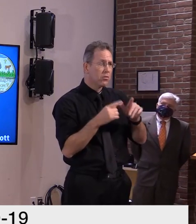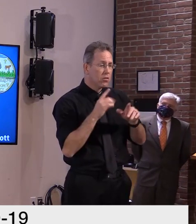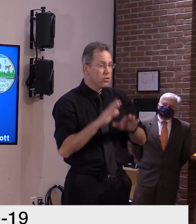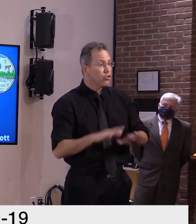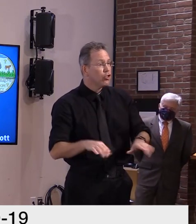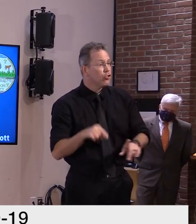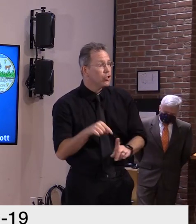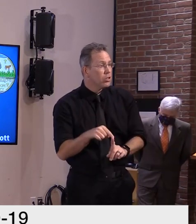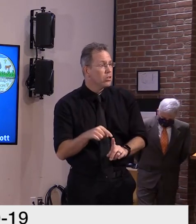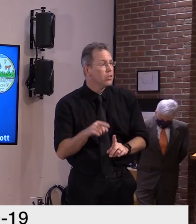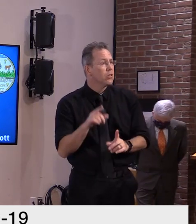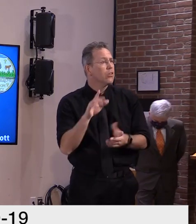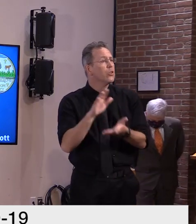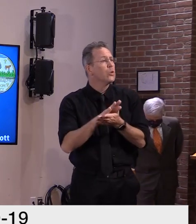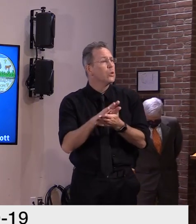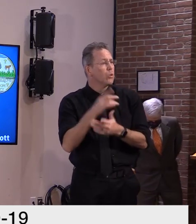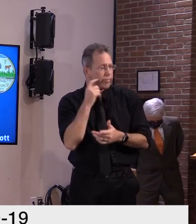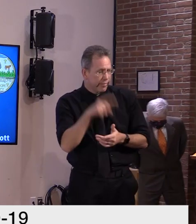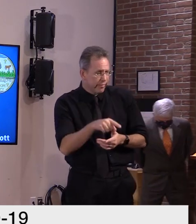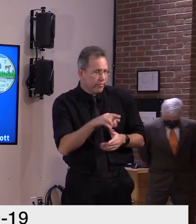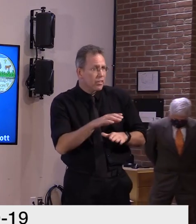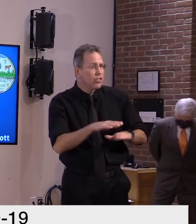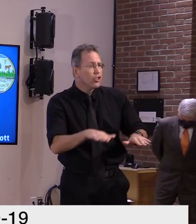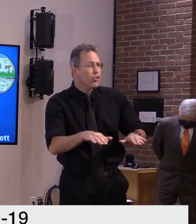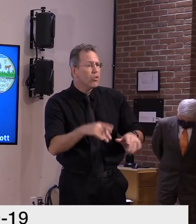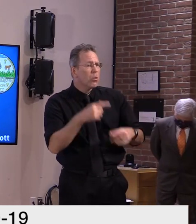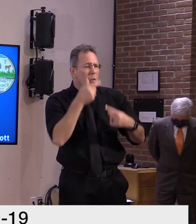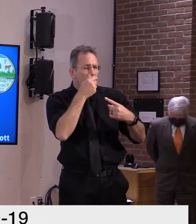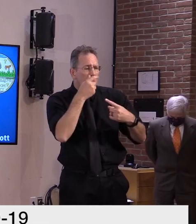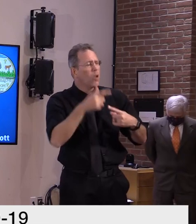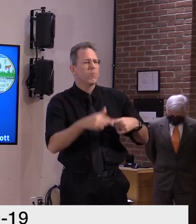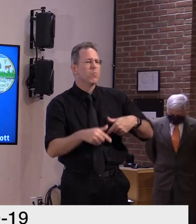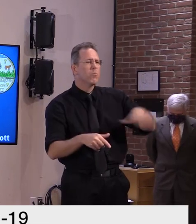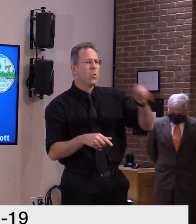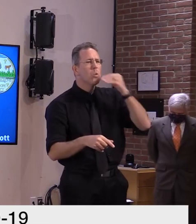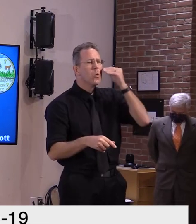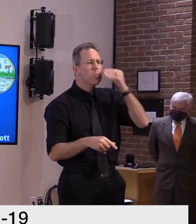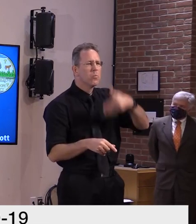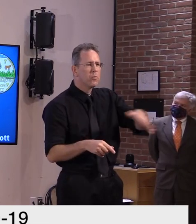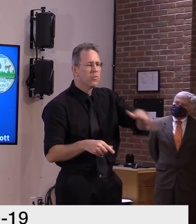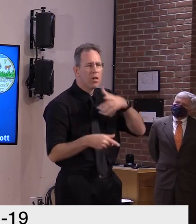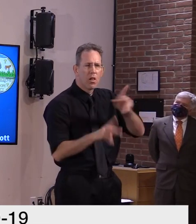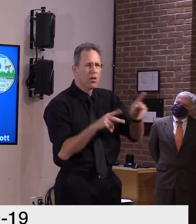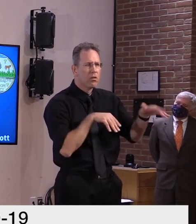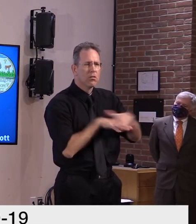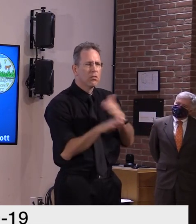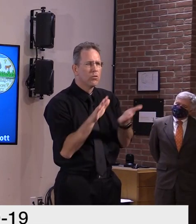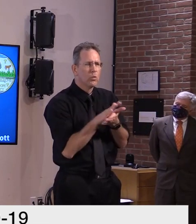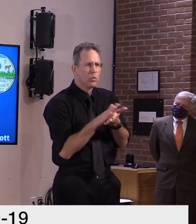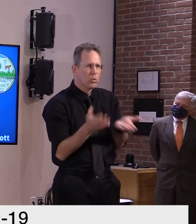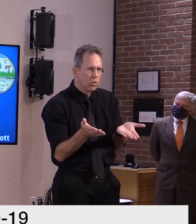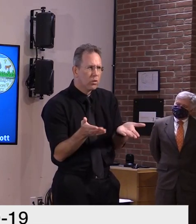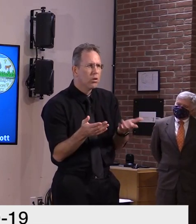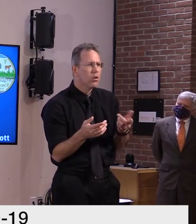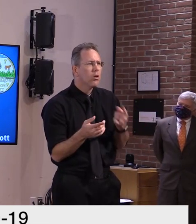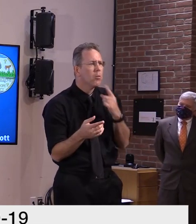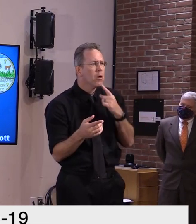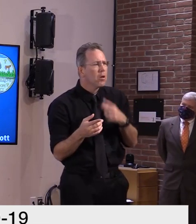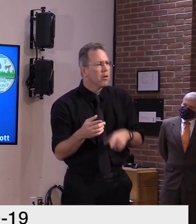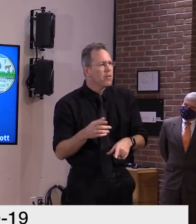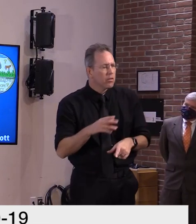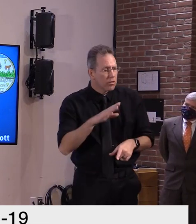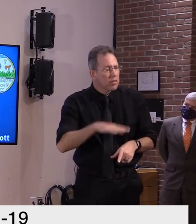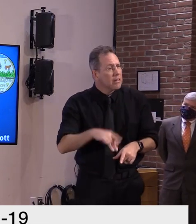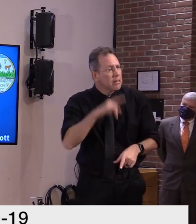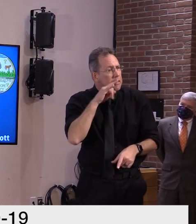attend in person, but say you've got a little one home because they've got a runny nose. Should you just wait out that